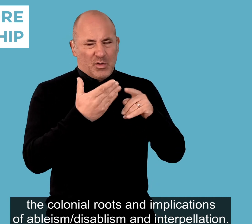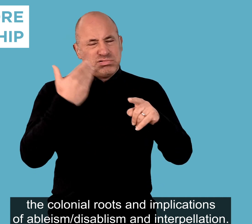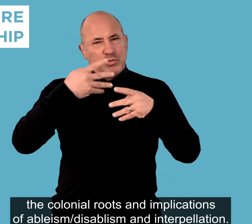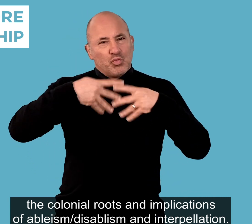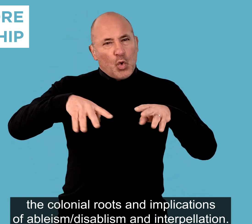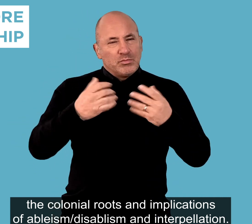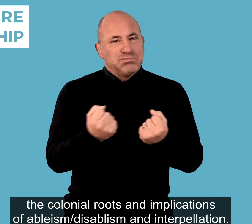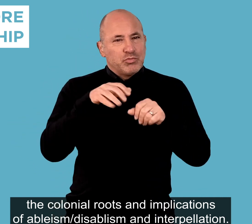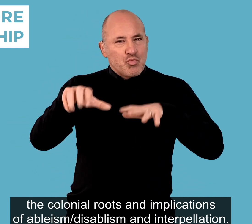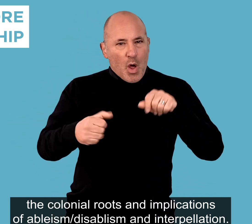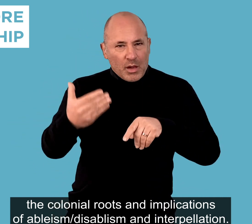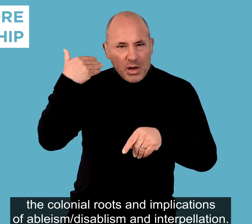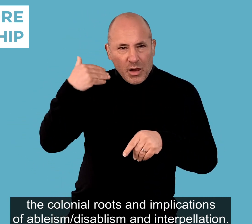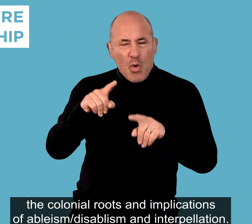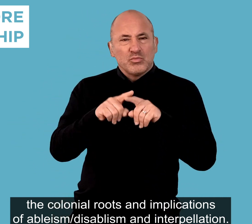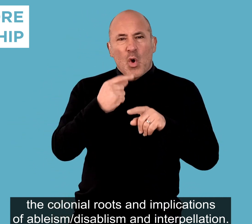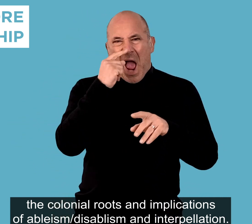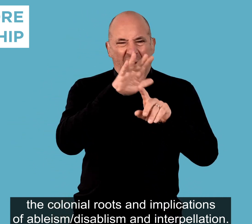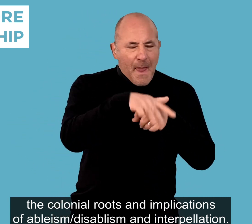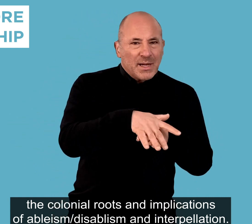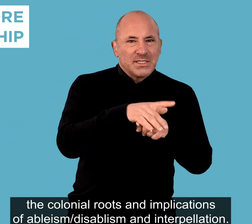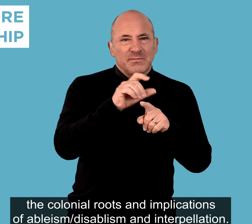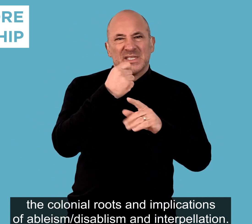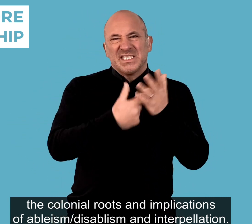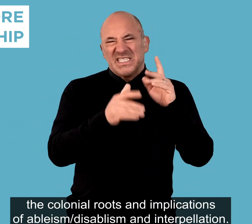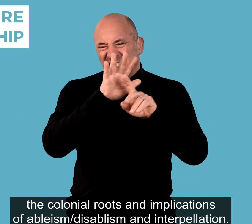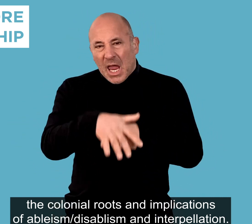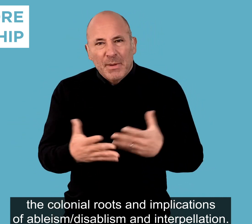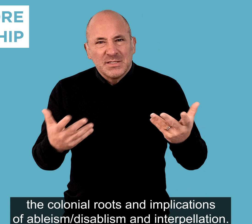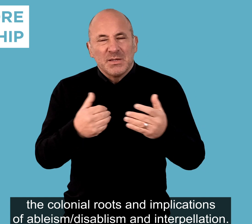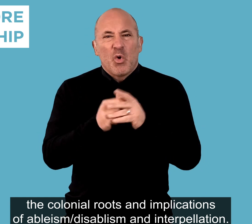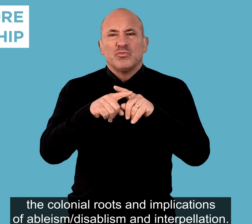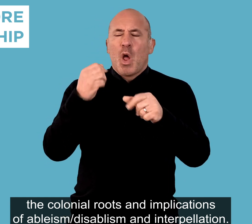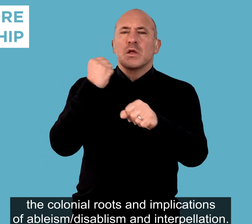roots and implications of ableism, disableism and interpolation